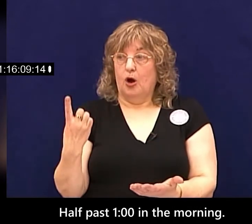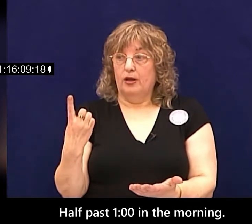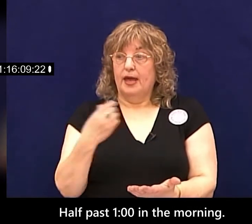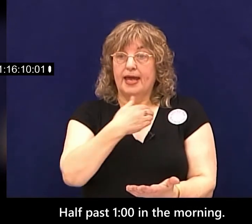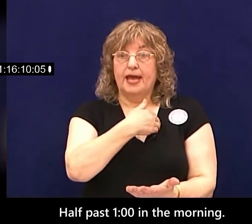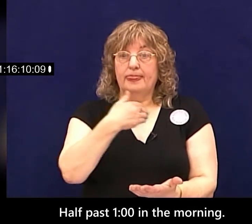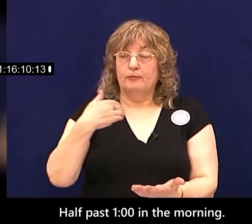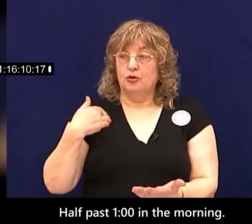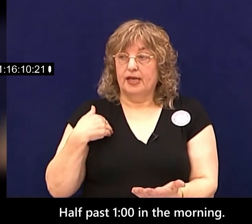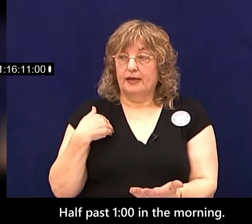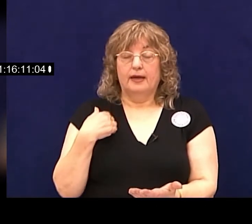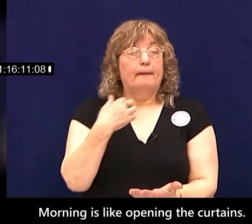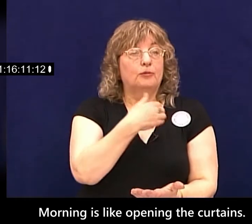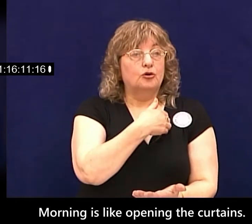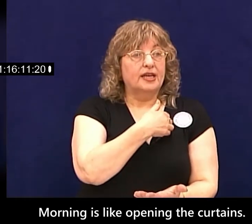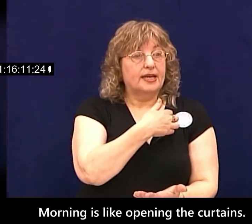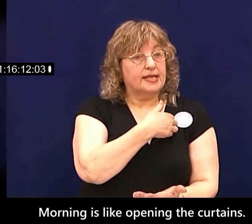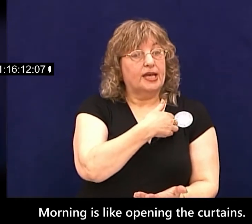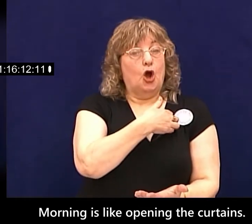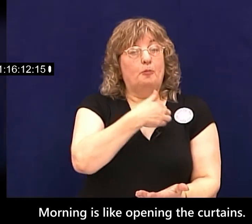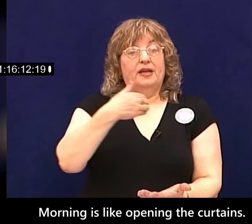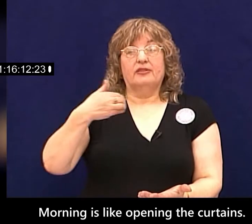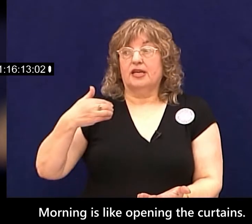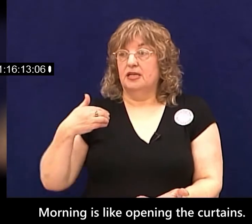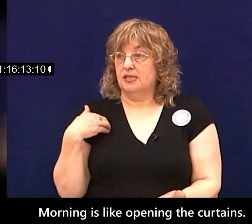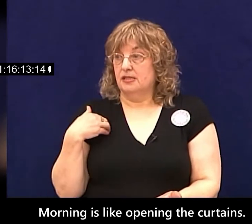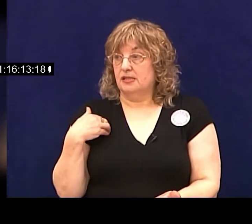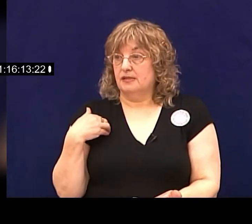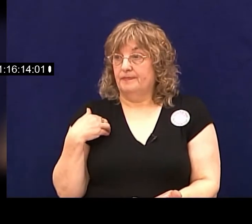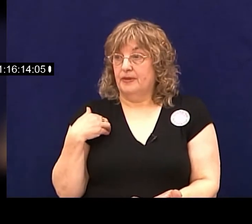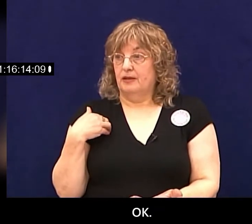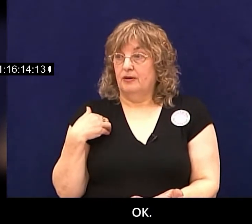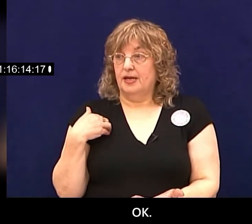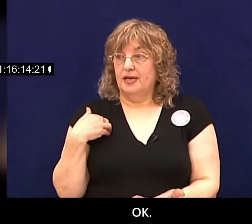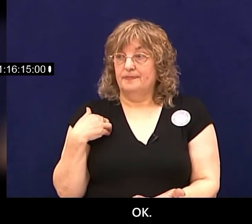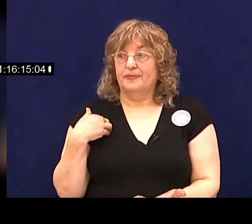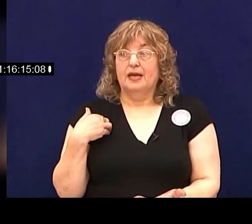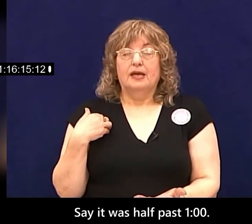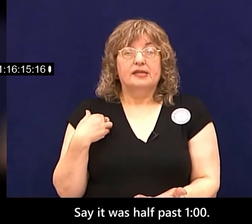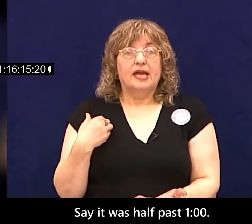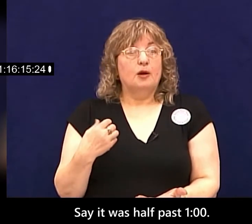1:30 in the morning. Morning is like opening the curtains. Okay? Say it was